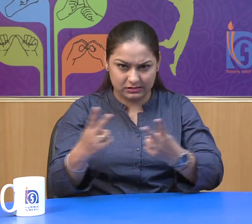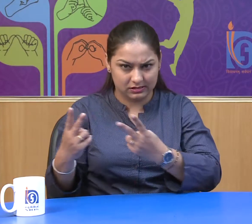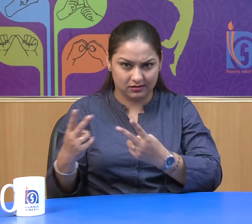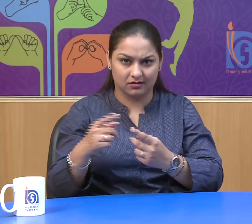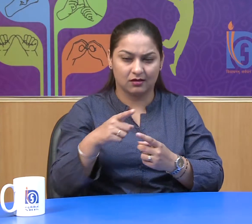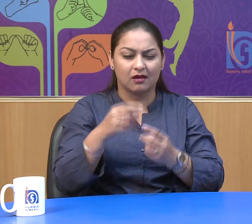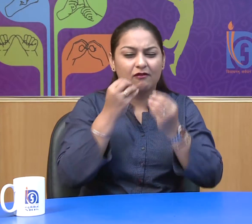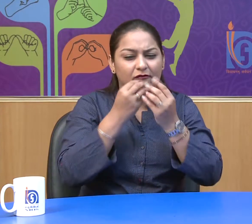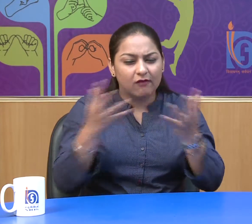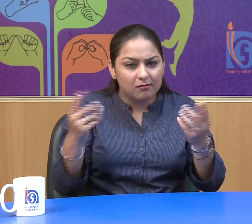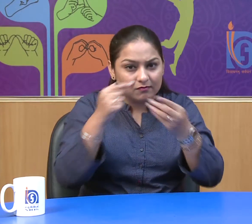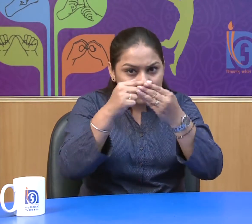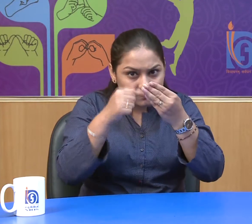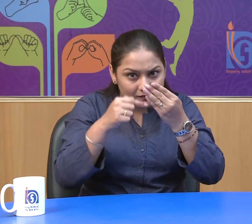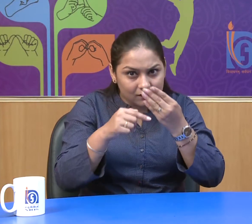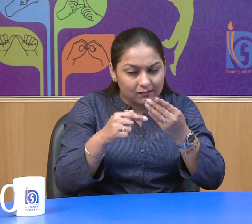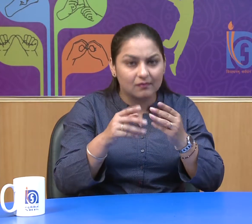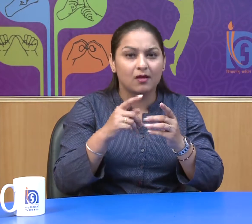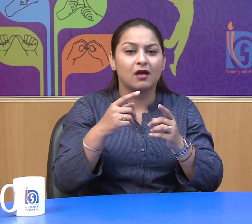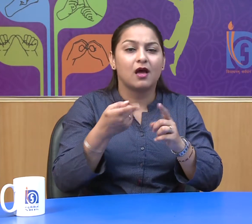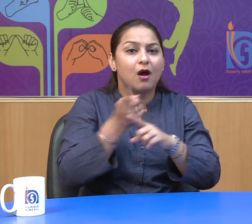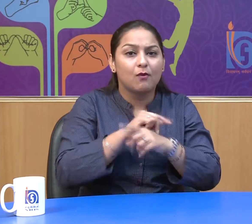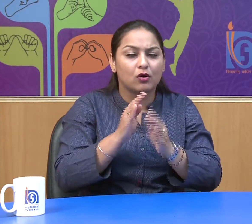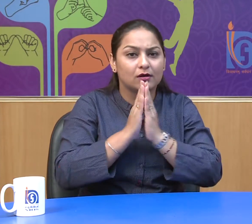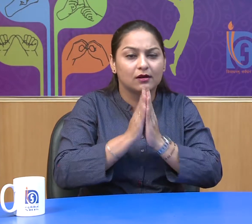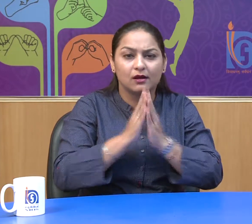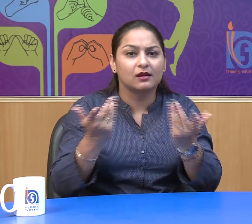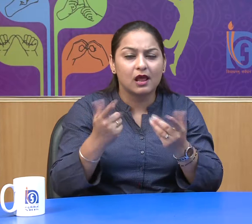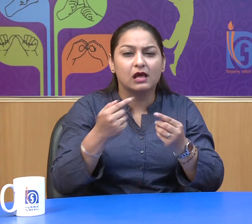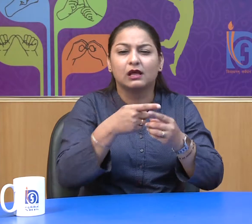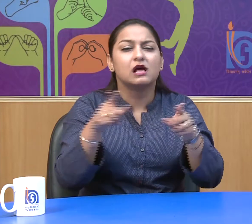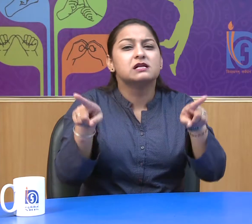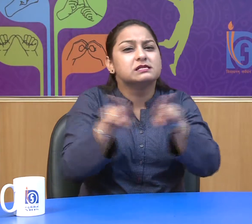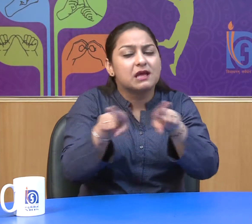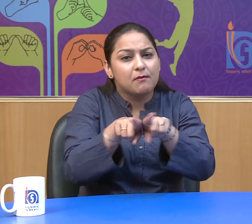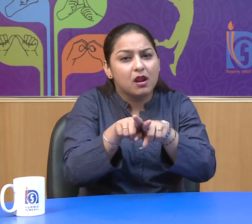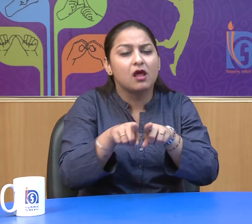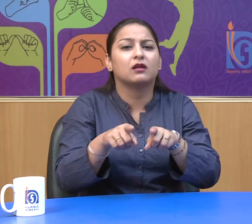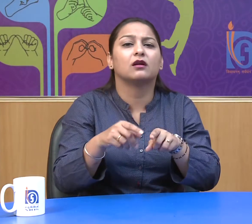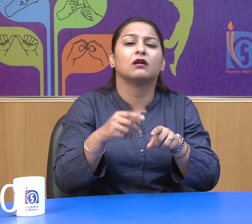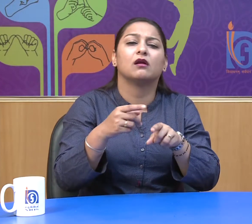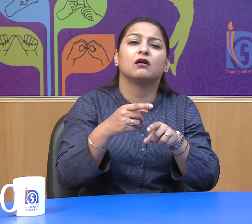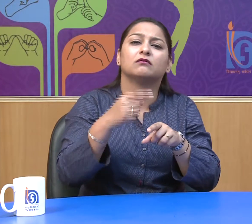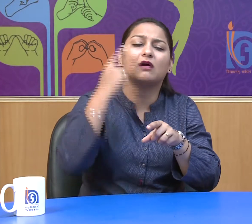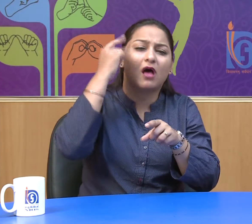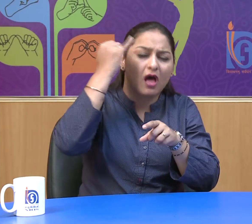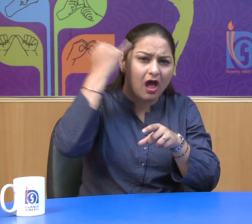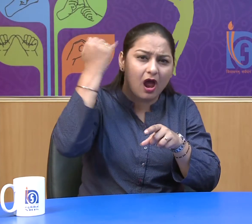some features of the bhakti tradition which were similar to the practices and ideas of the